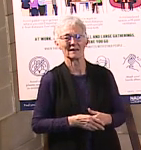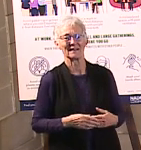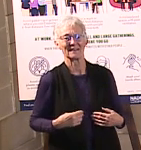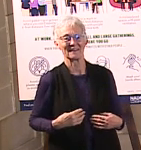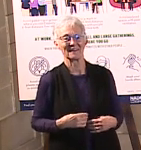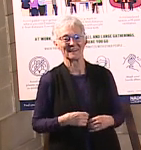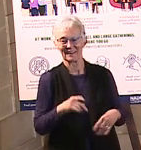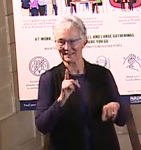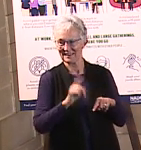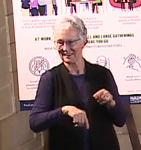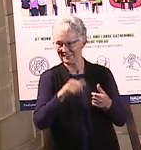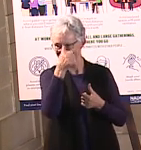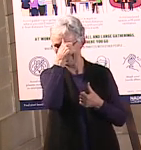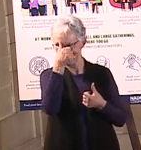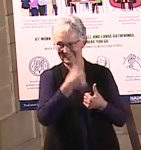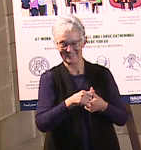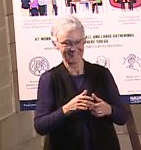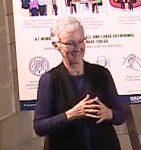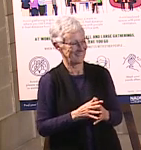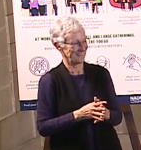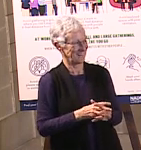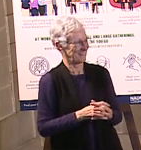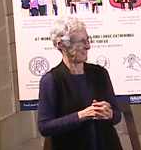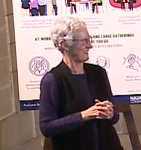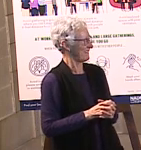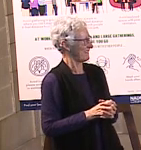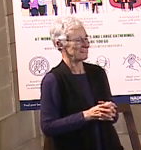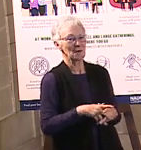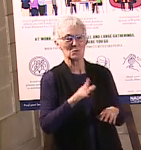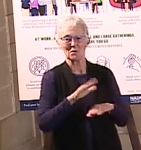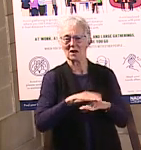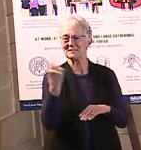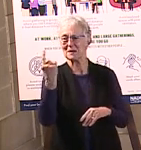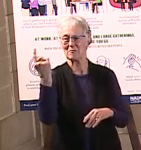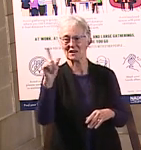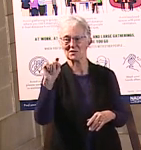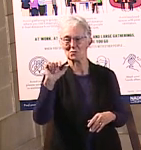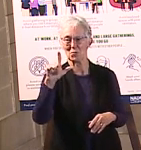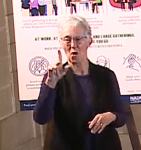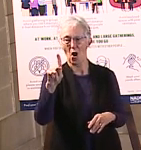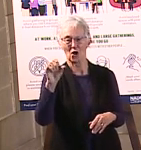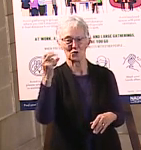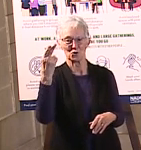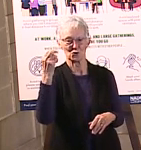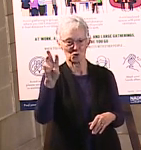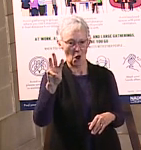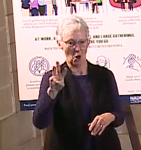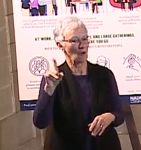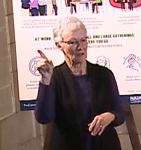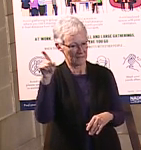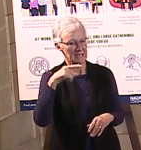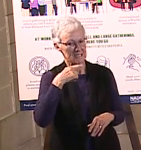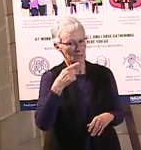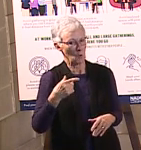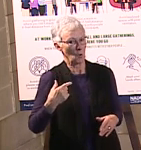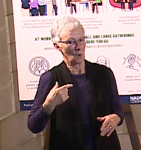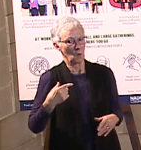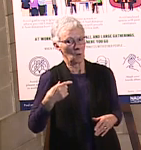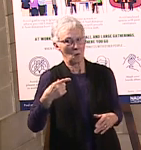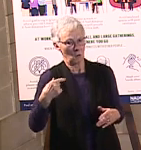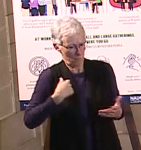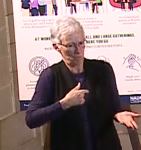I can't. Are you sure? Oh, it was a talk show. Okay. But basically, they said that, we should be kind of